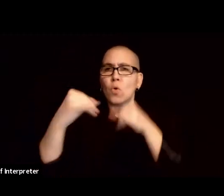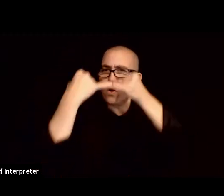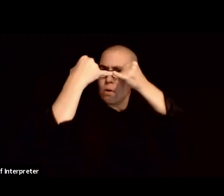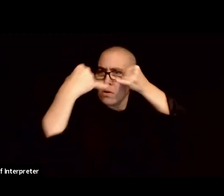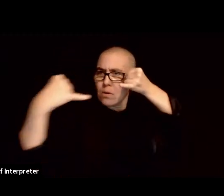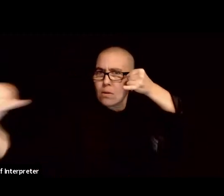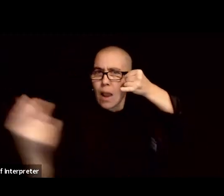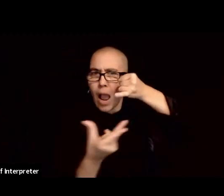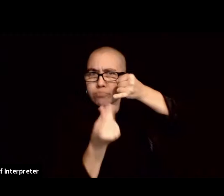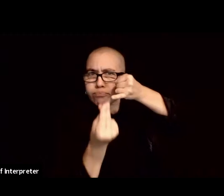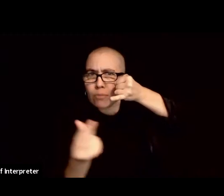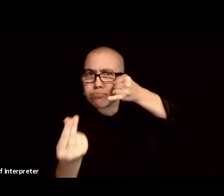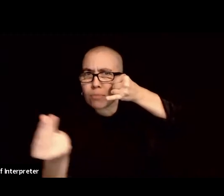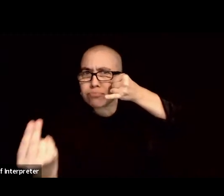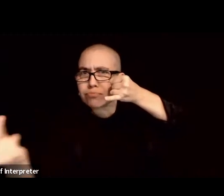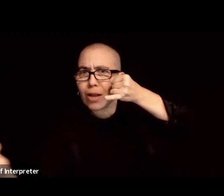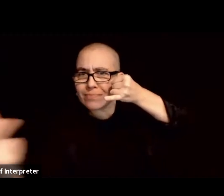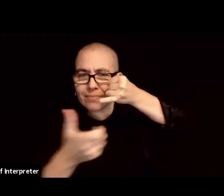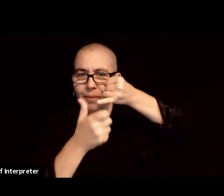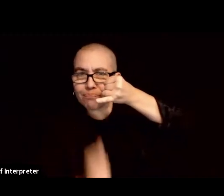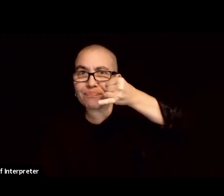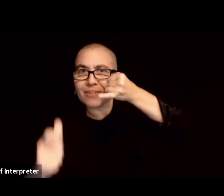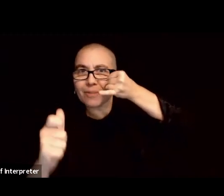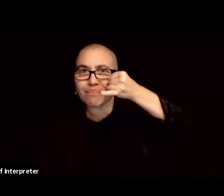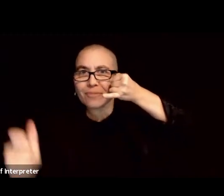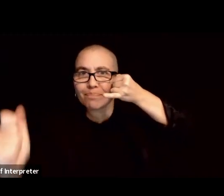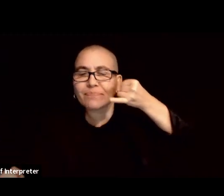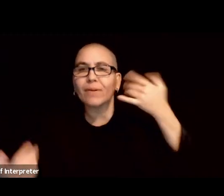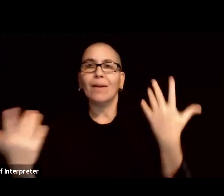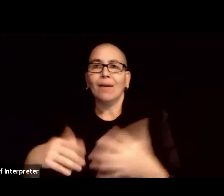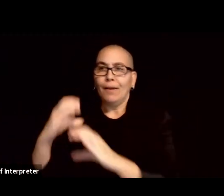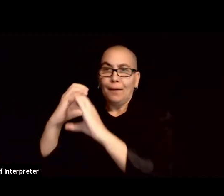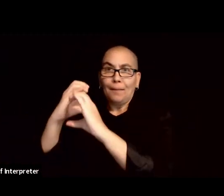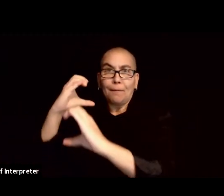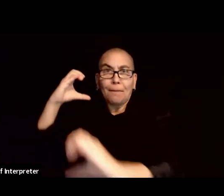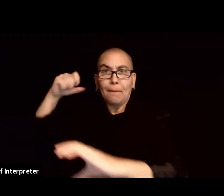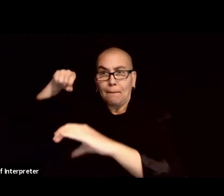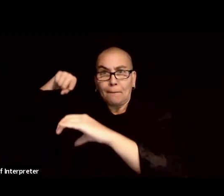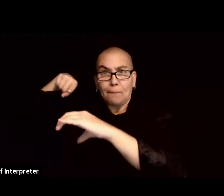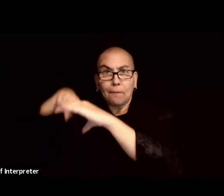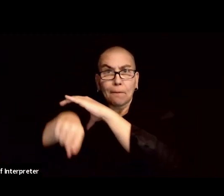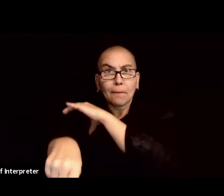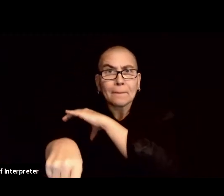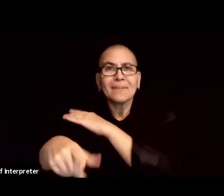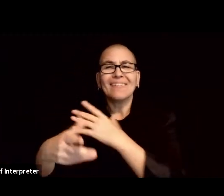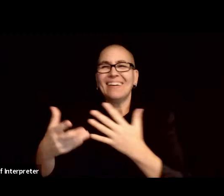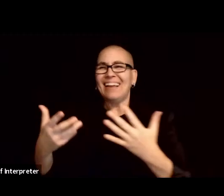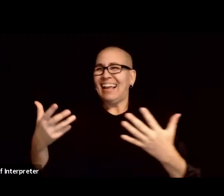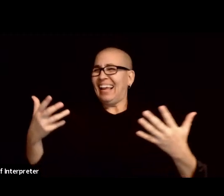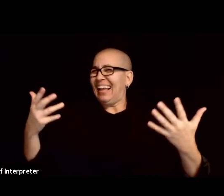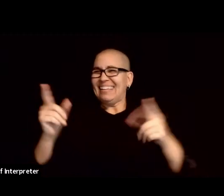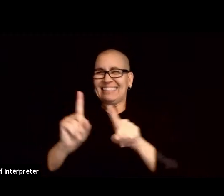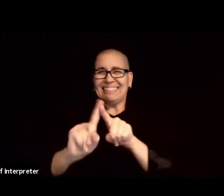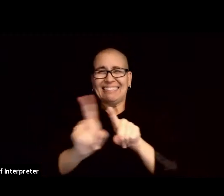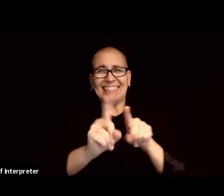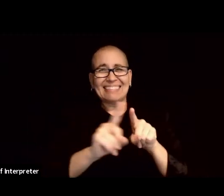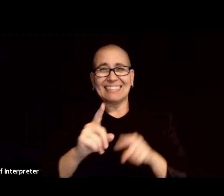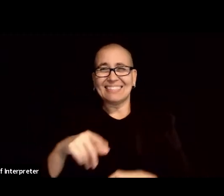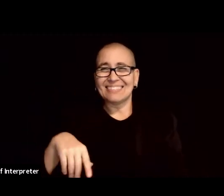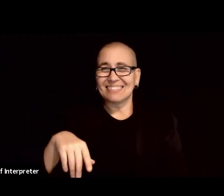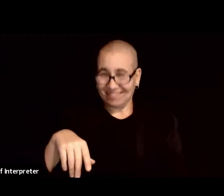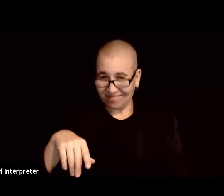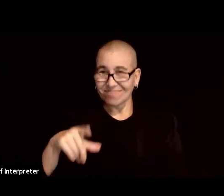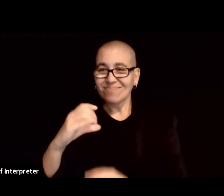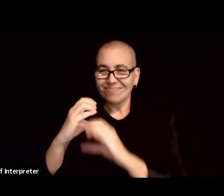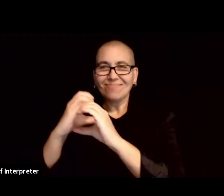poles in the boulevard so you could just pull up a flag that had a treat on it, creating a large PVC